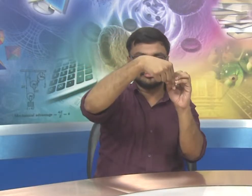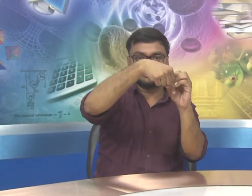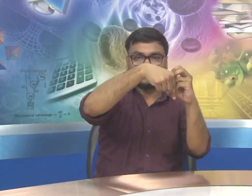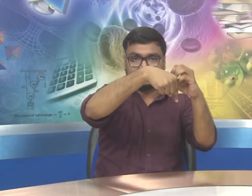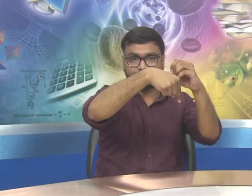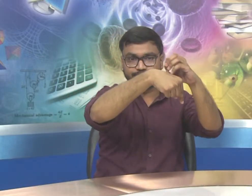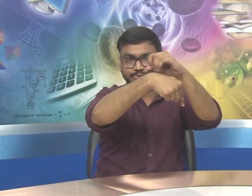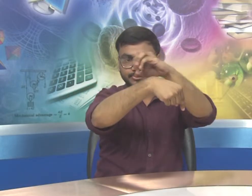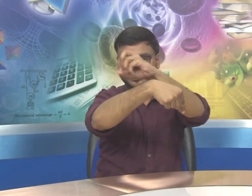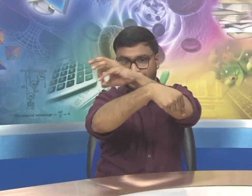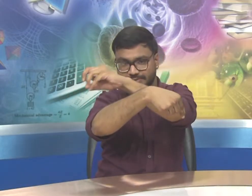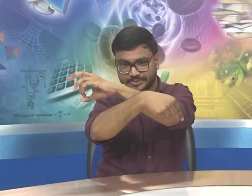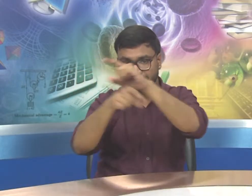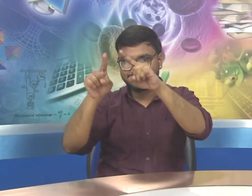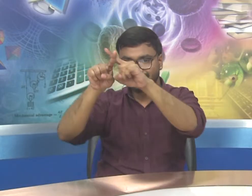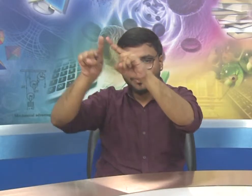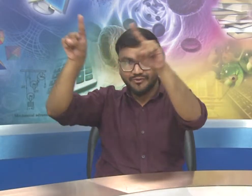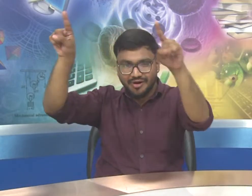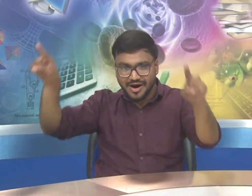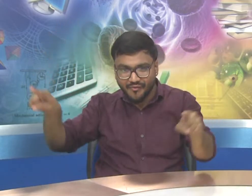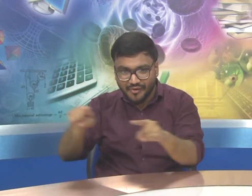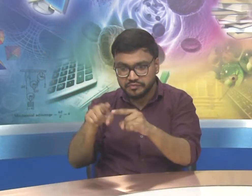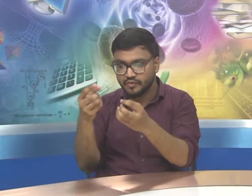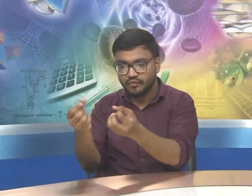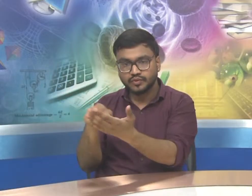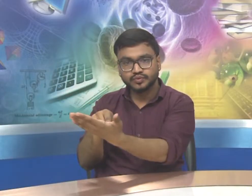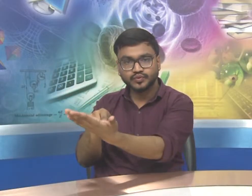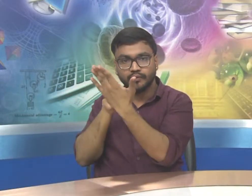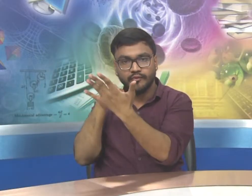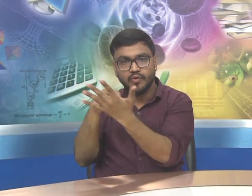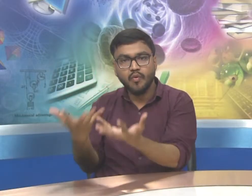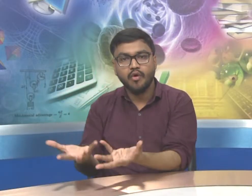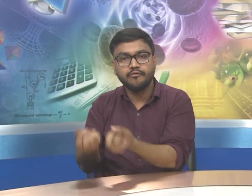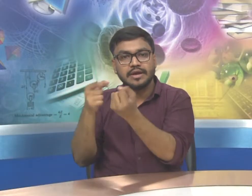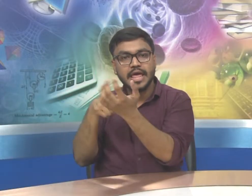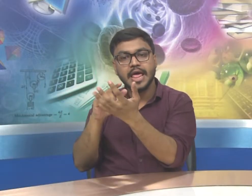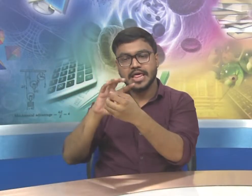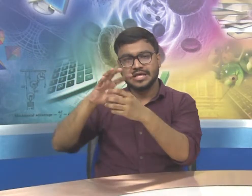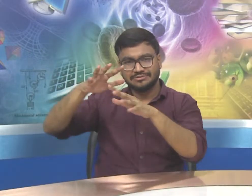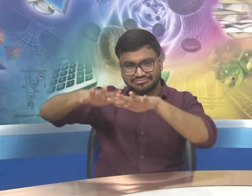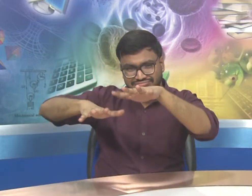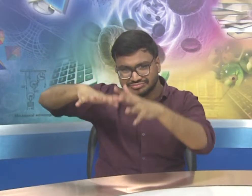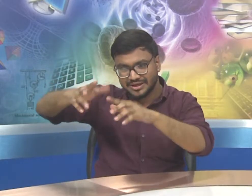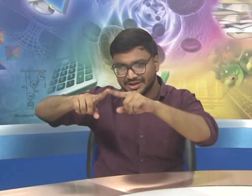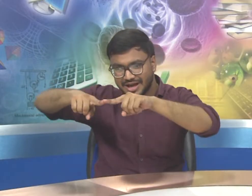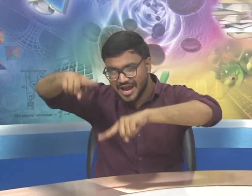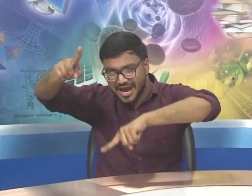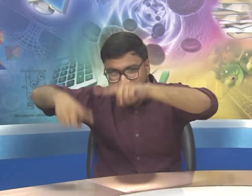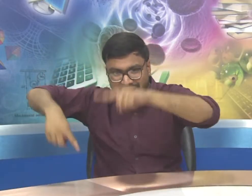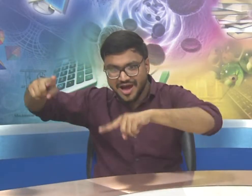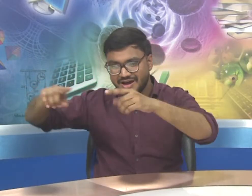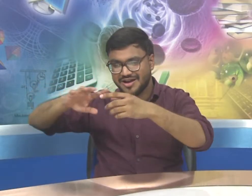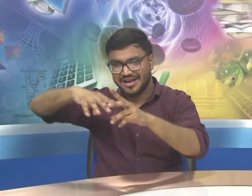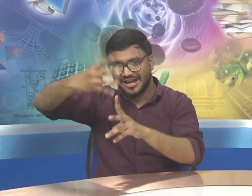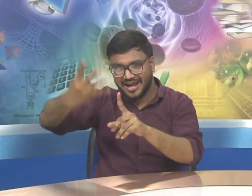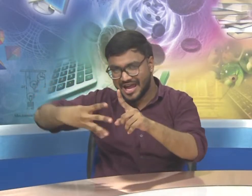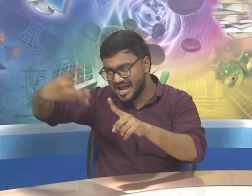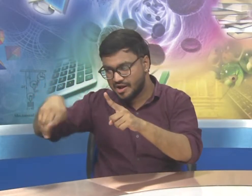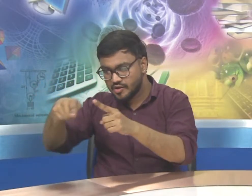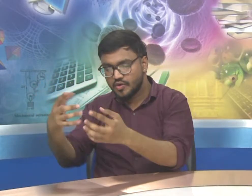a tiny electric current starts to flow between the tip and the surface.